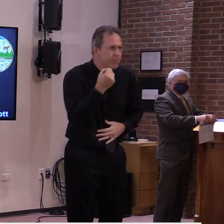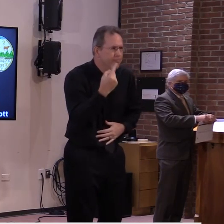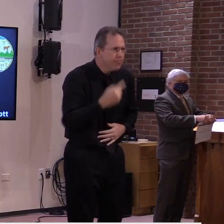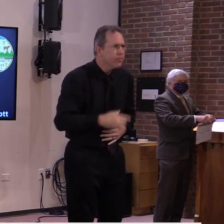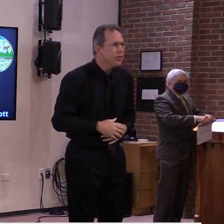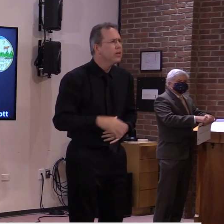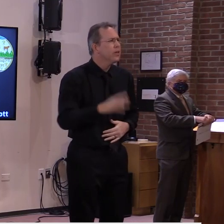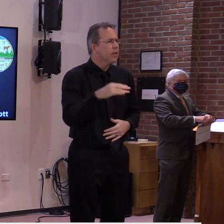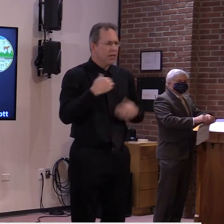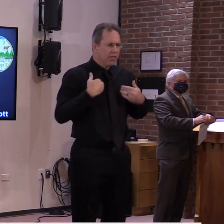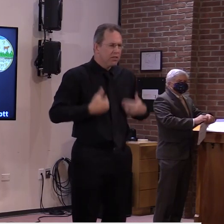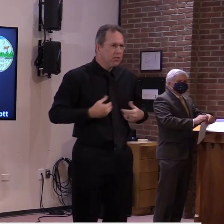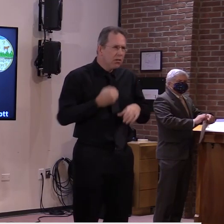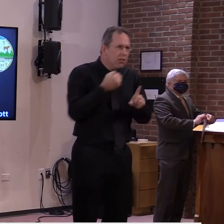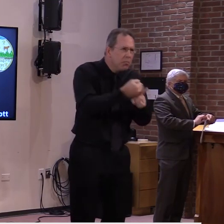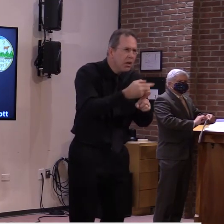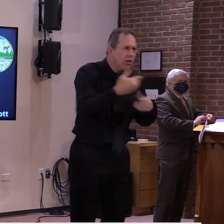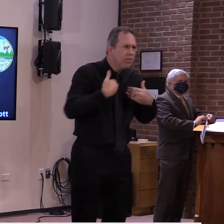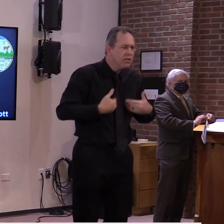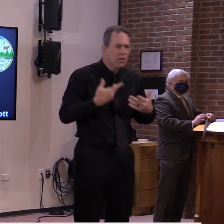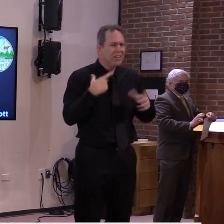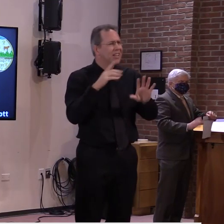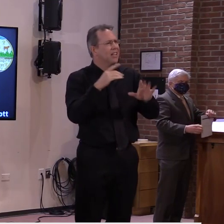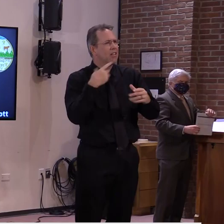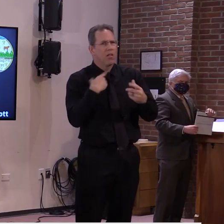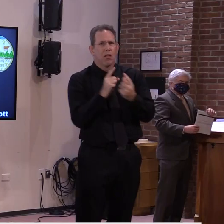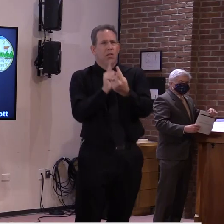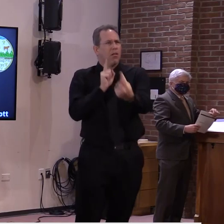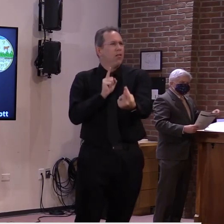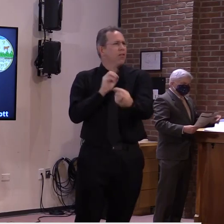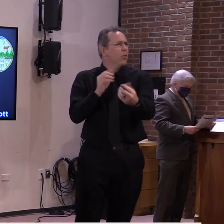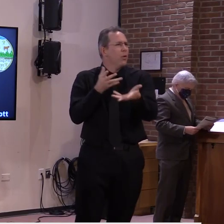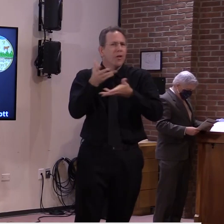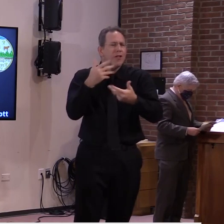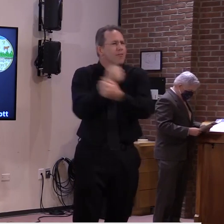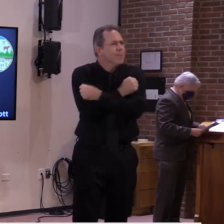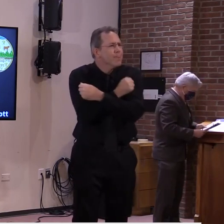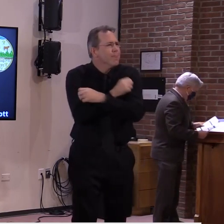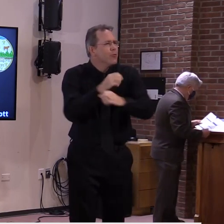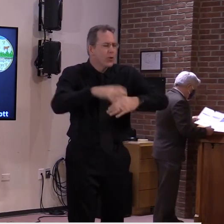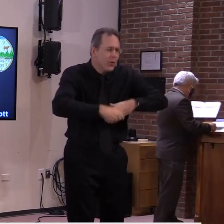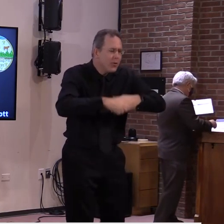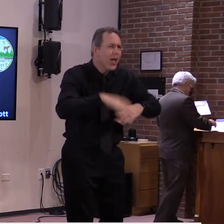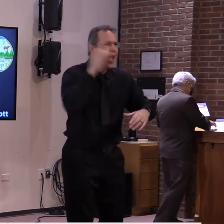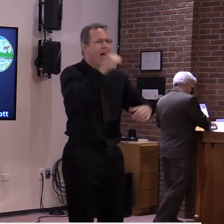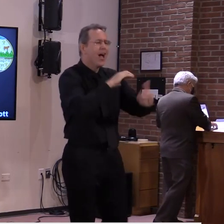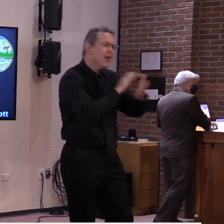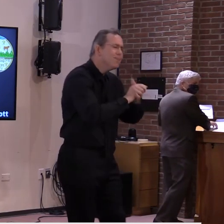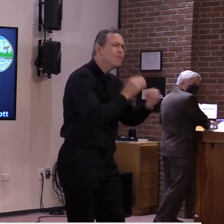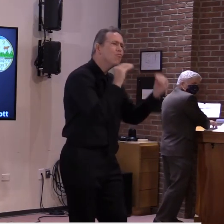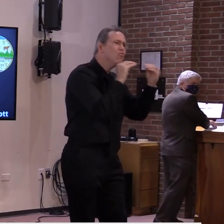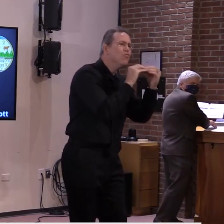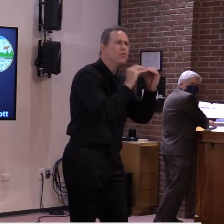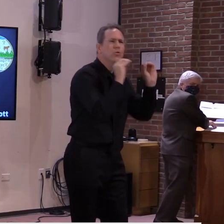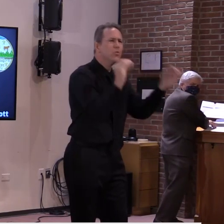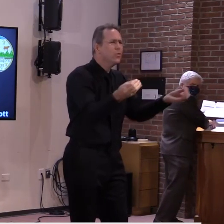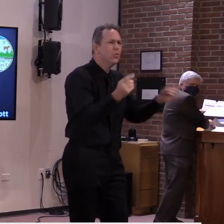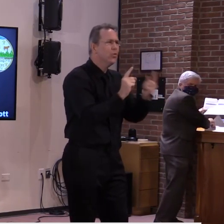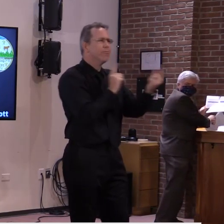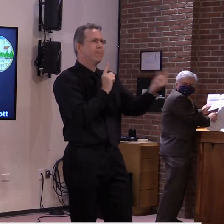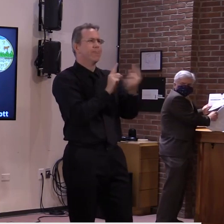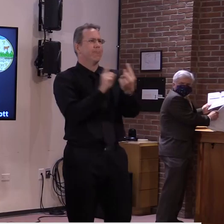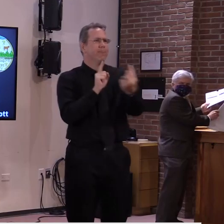people closest to us, those we typically rely on during challenging times. So if you're